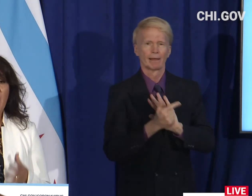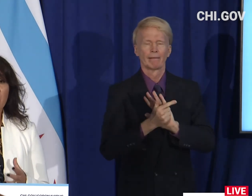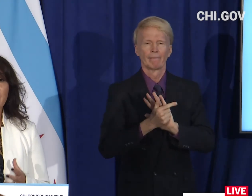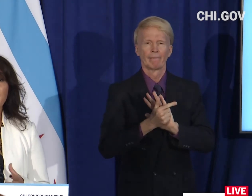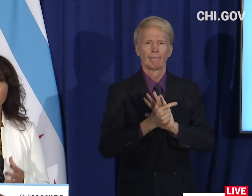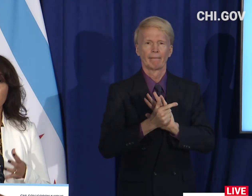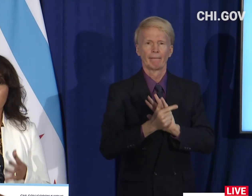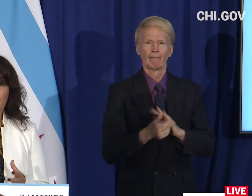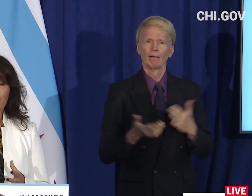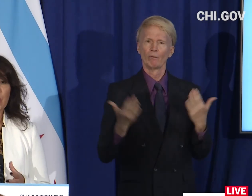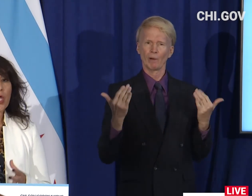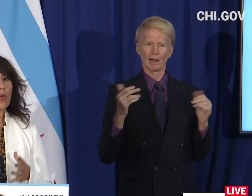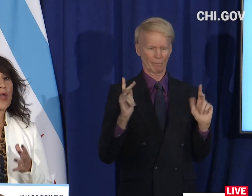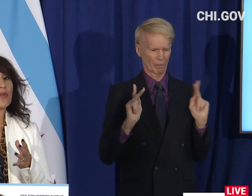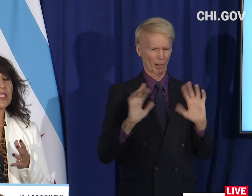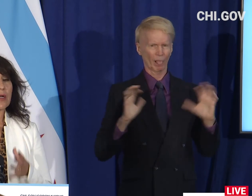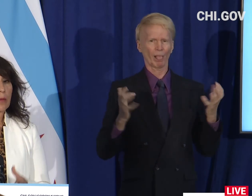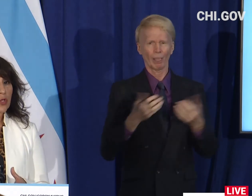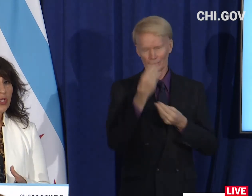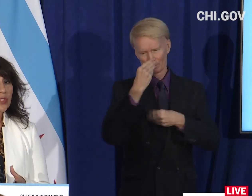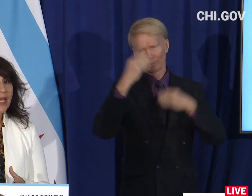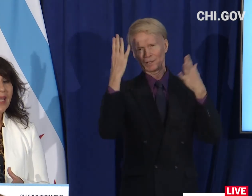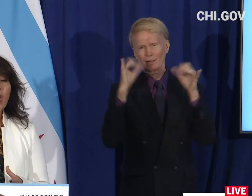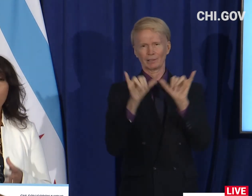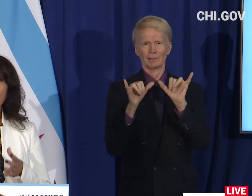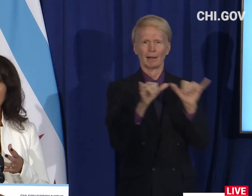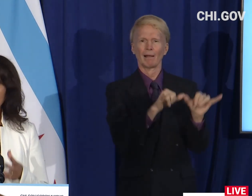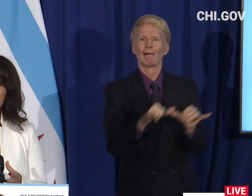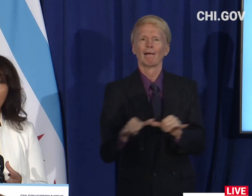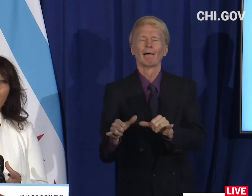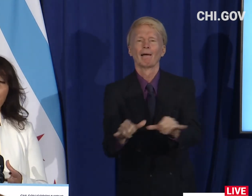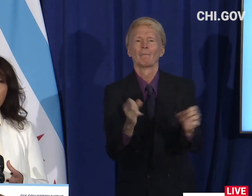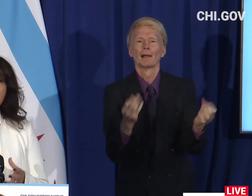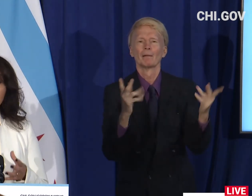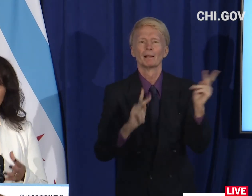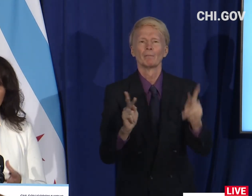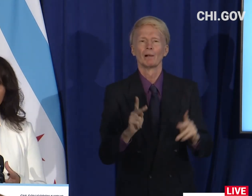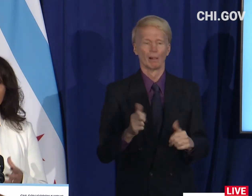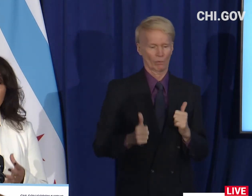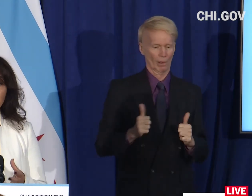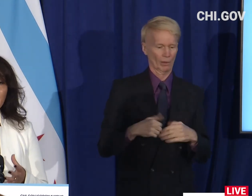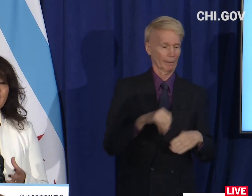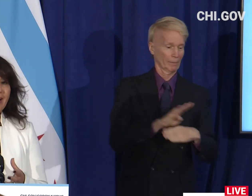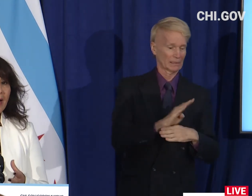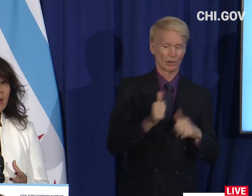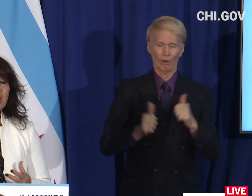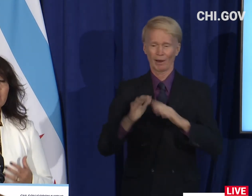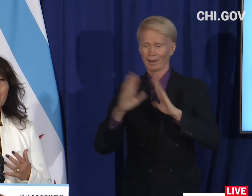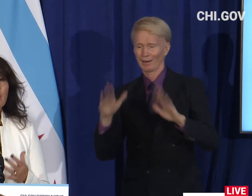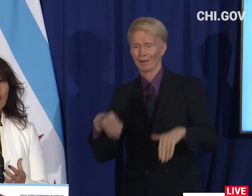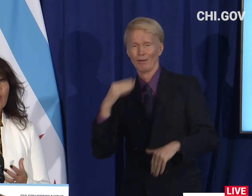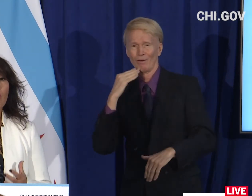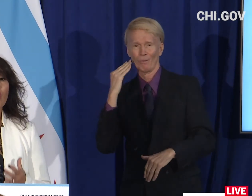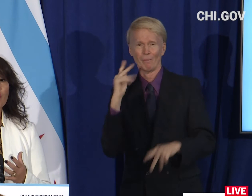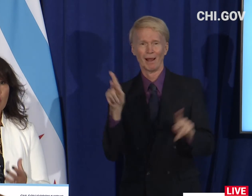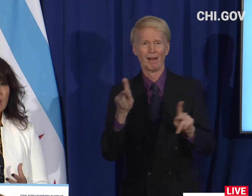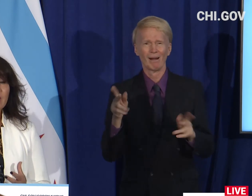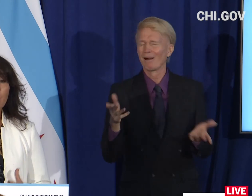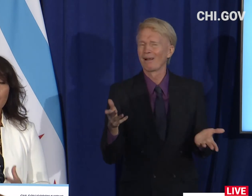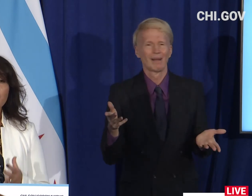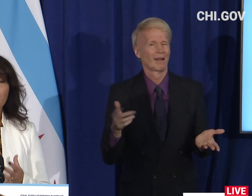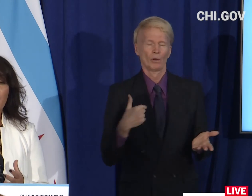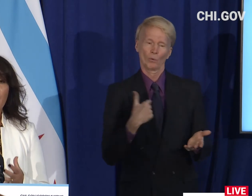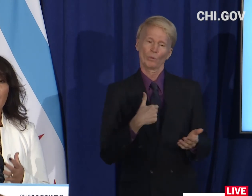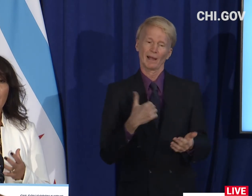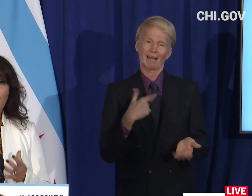of congregation of groups, whether it's in a commercial setting or in a home. Our task force has been set up to make sure that we're